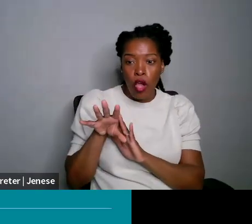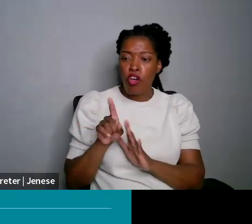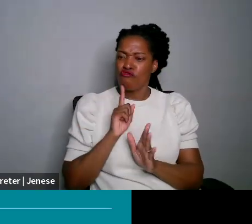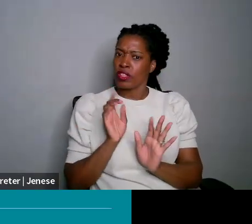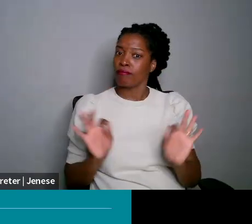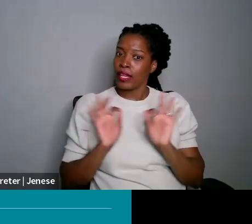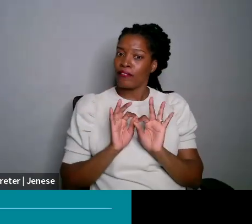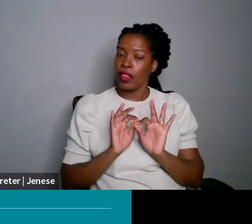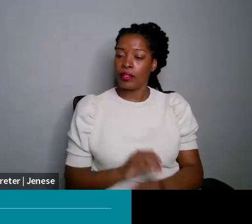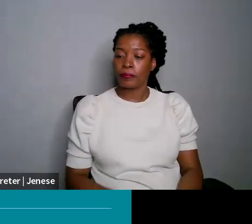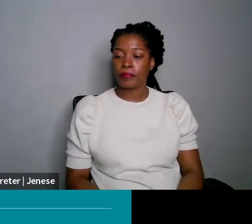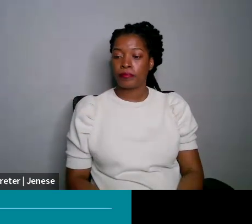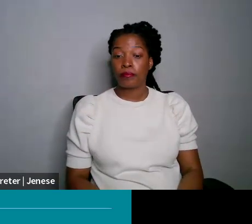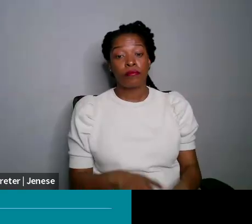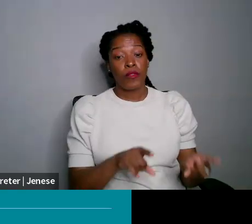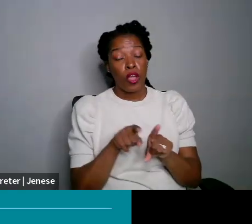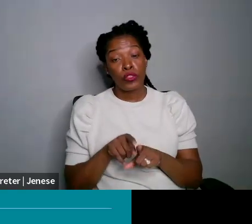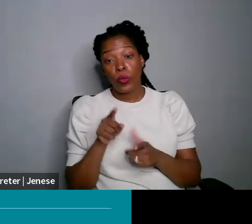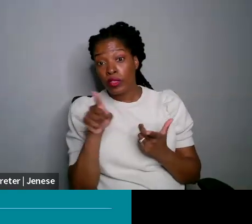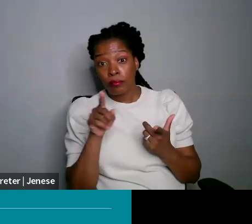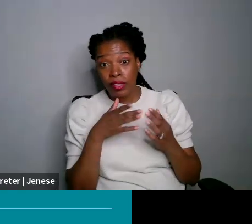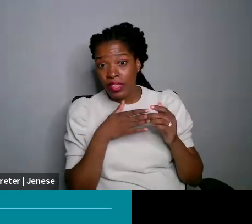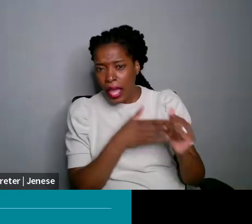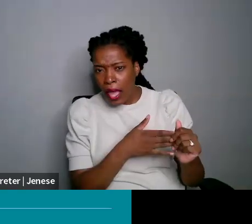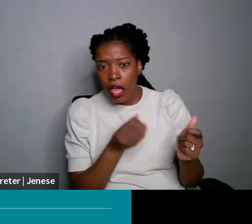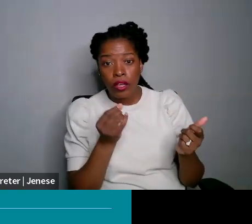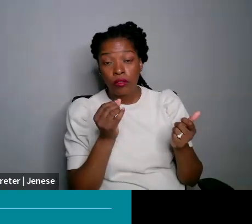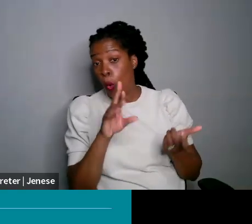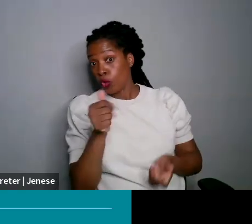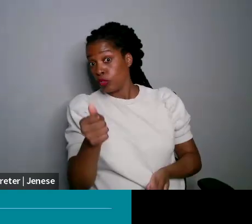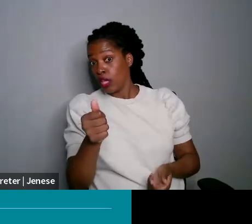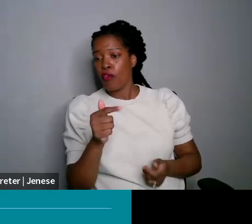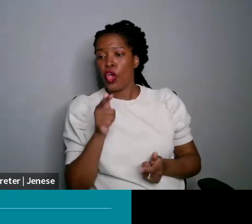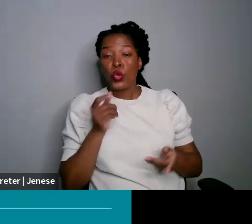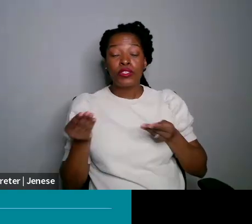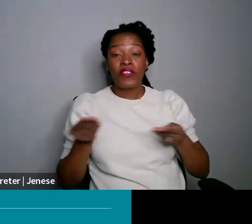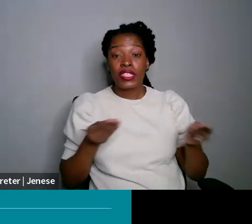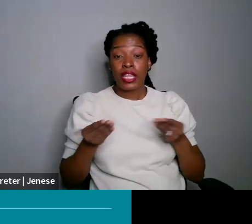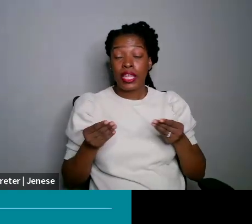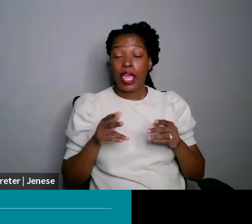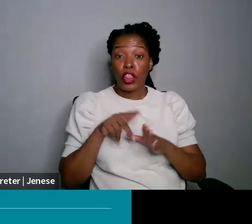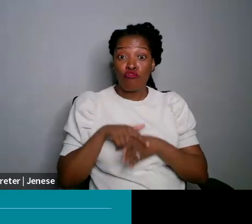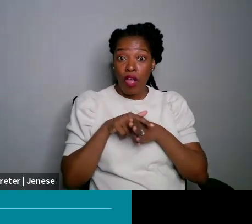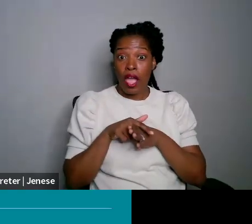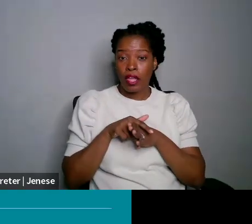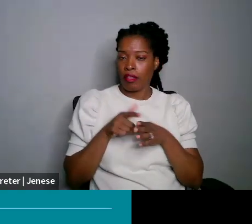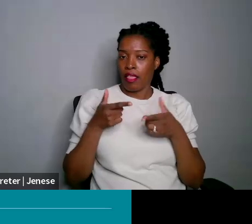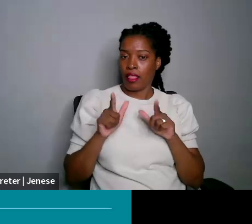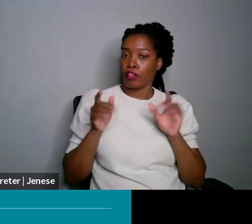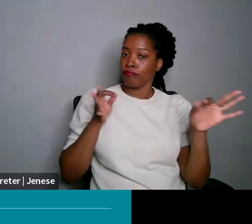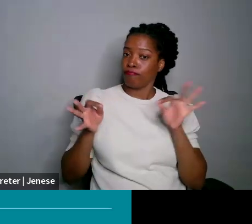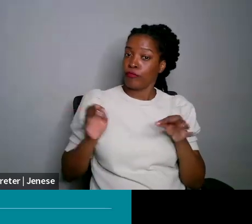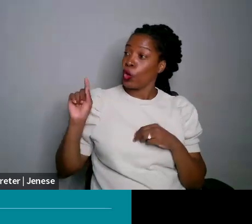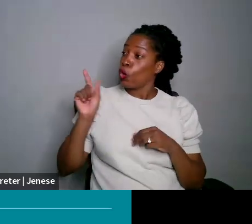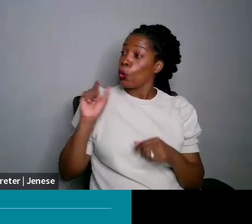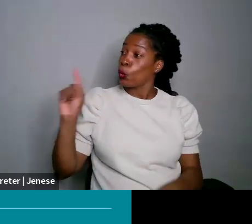your guides or yourself, whoever is facilitating the riding, letting folks know about them. I could